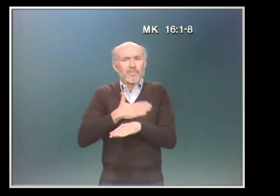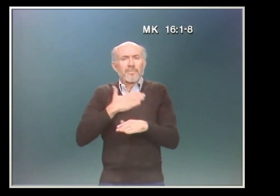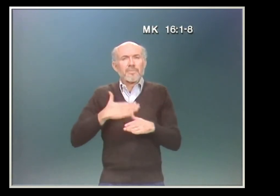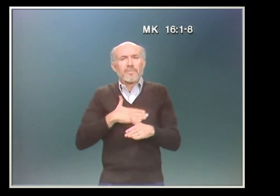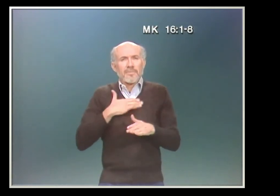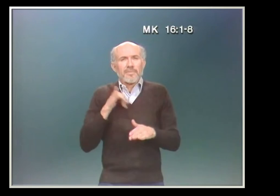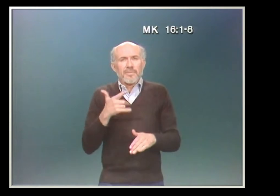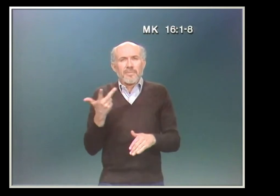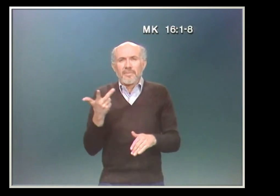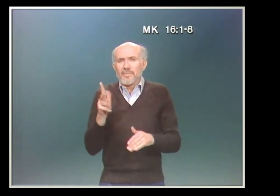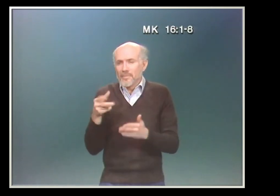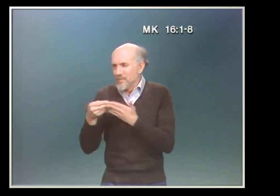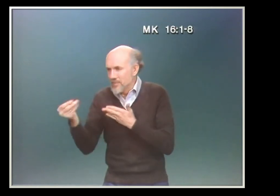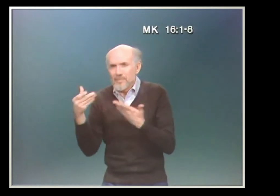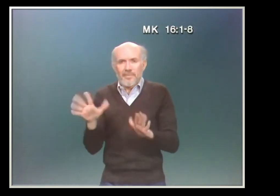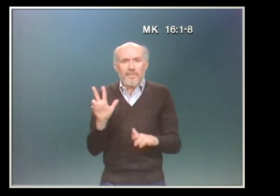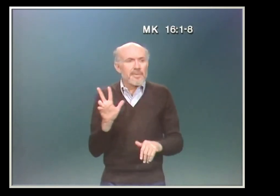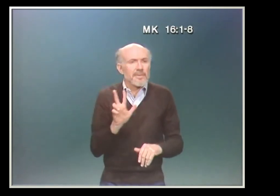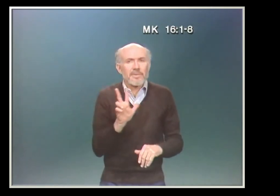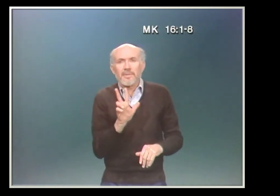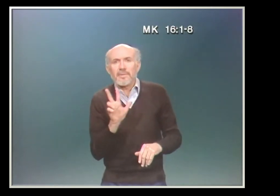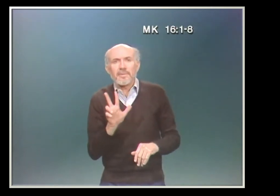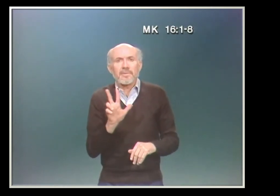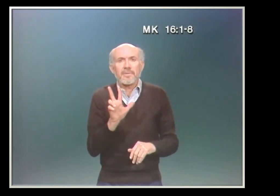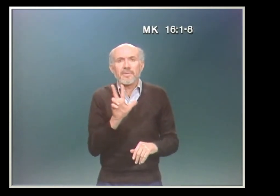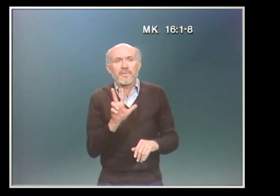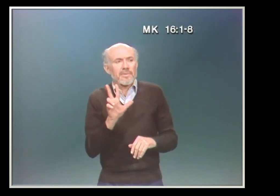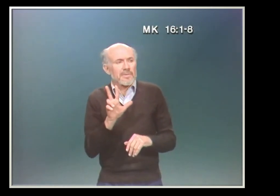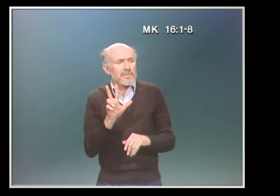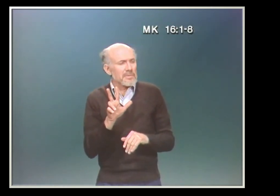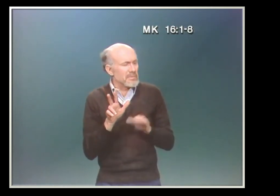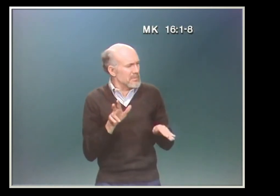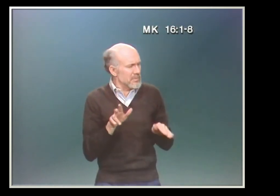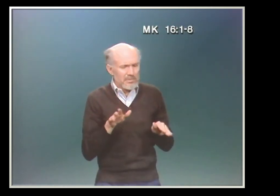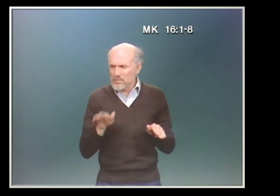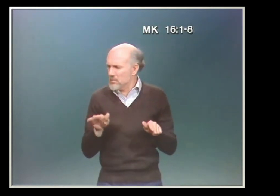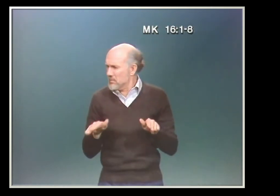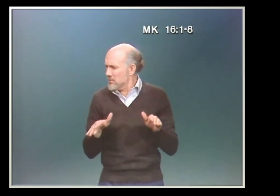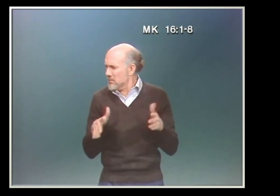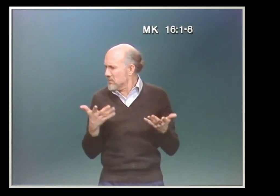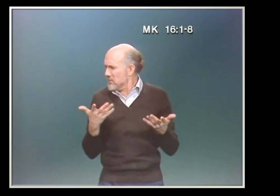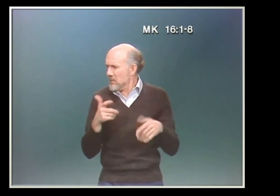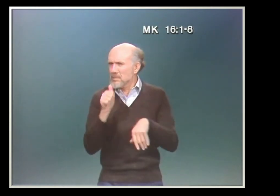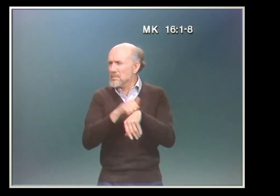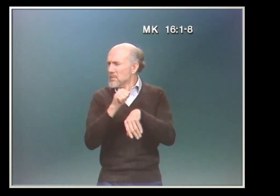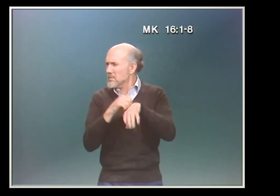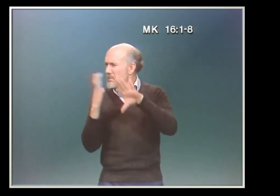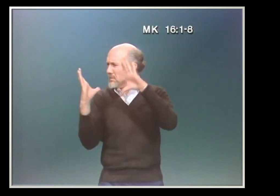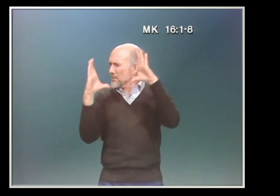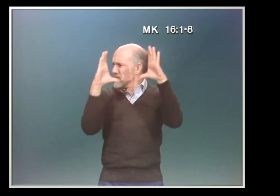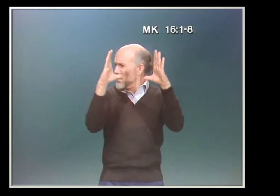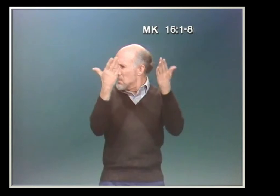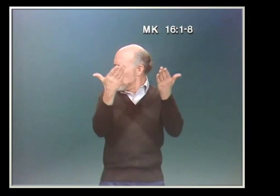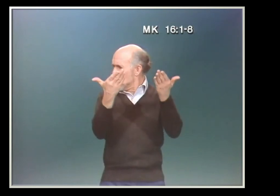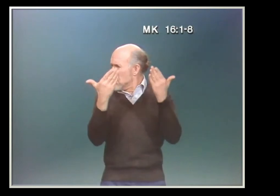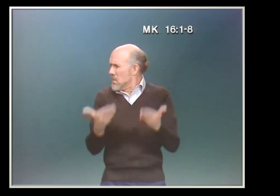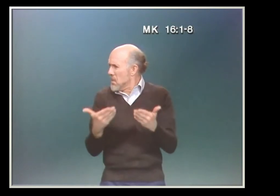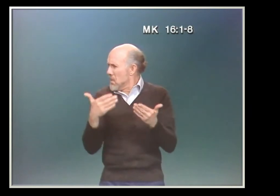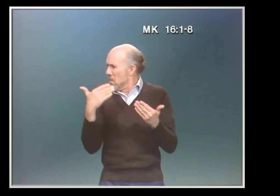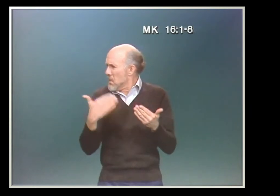following his death. When they got to the tomb, they realized that they